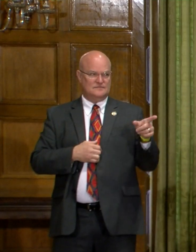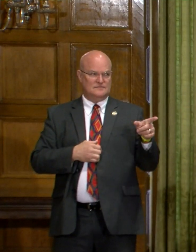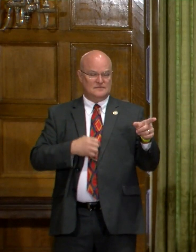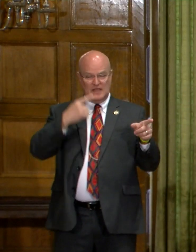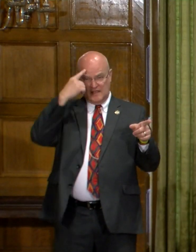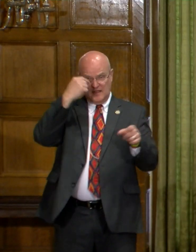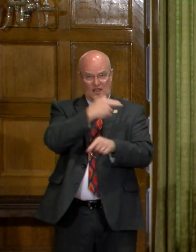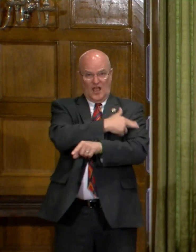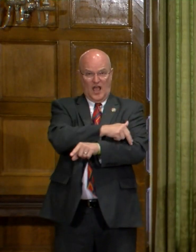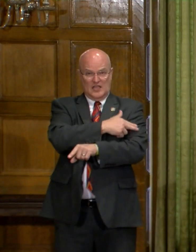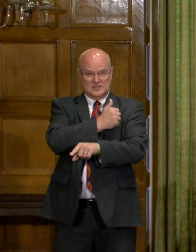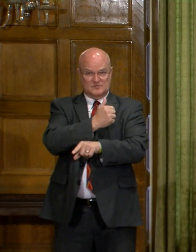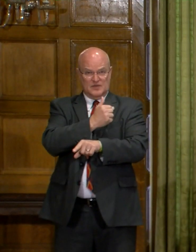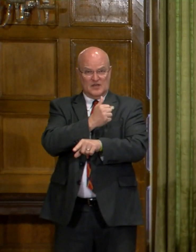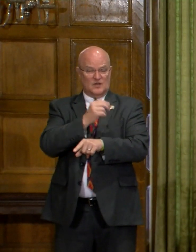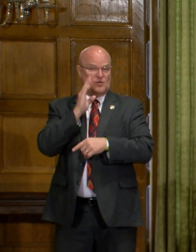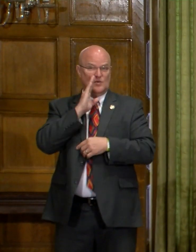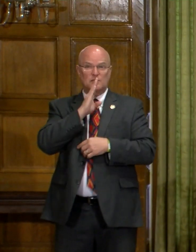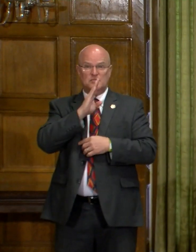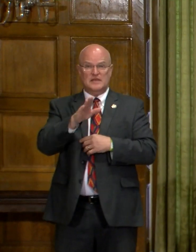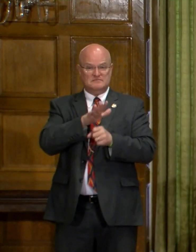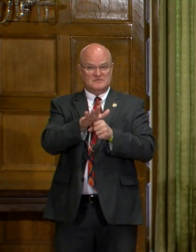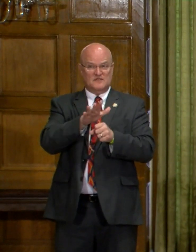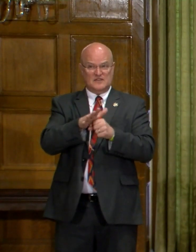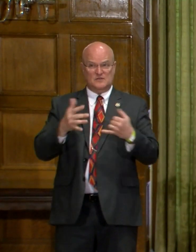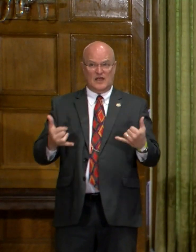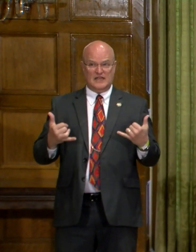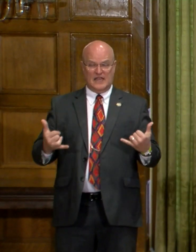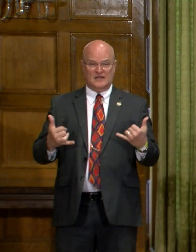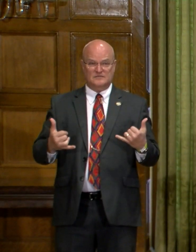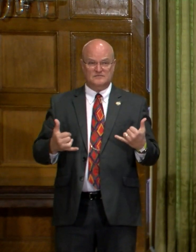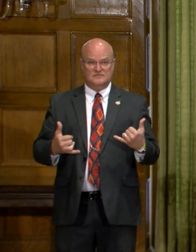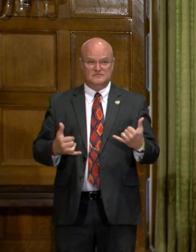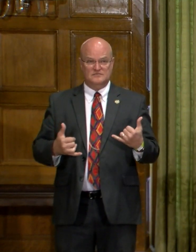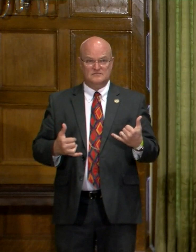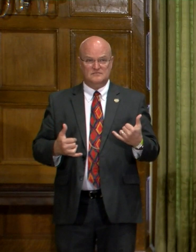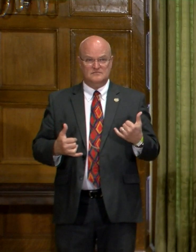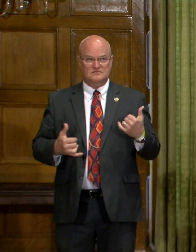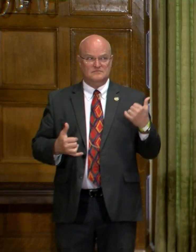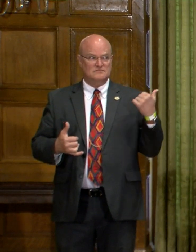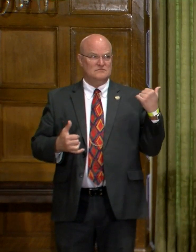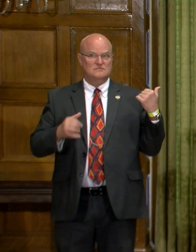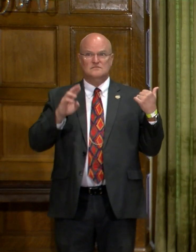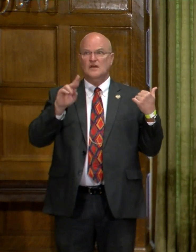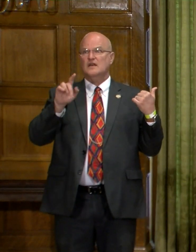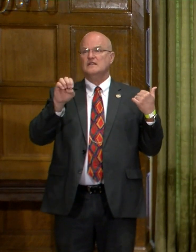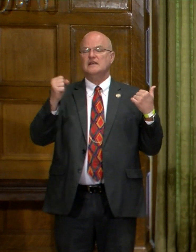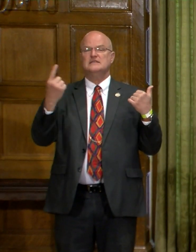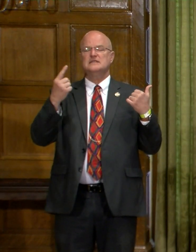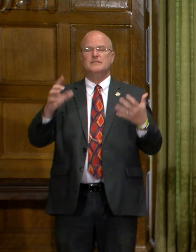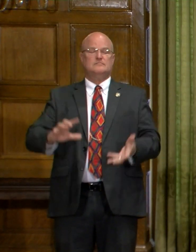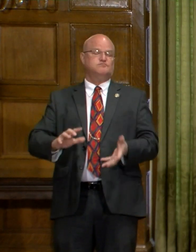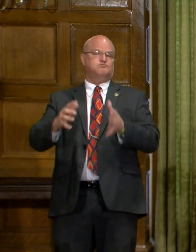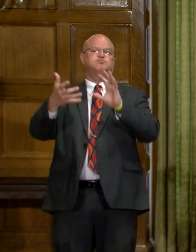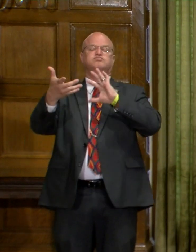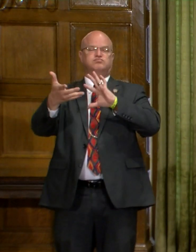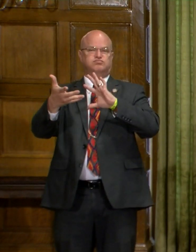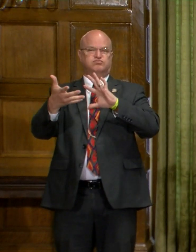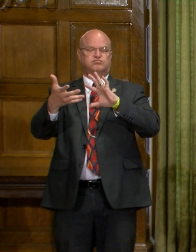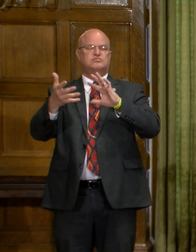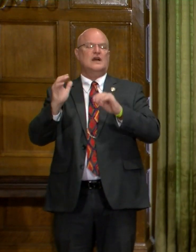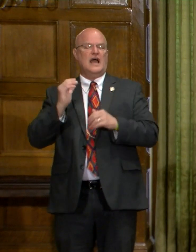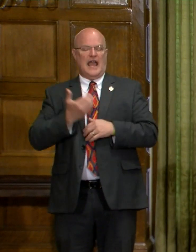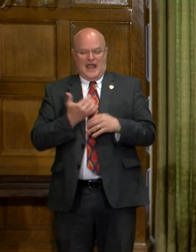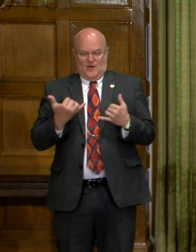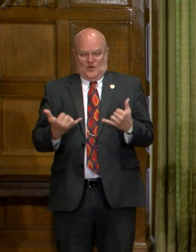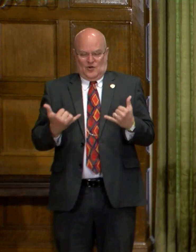hospital capacity is going to be sufficient, just as it is? Unless something just turns totally haywire,